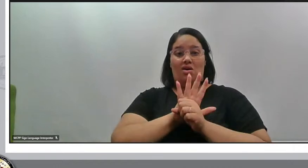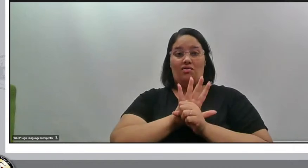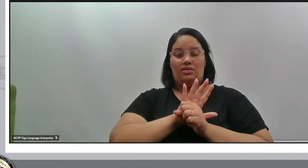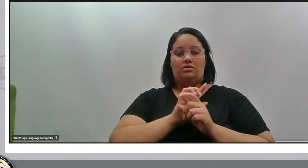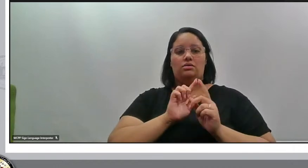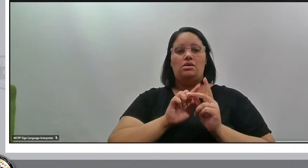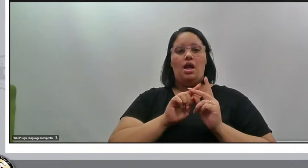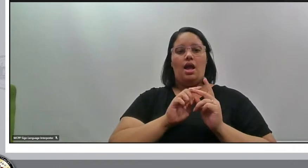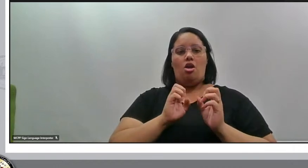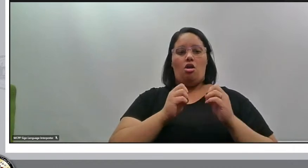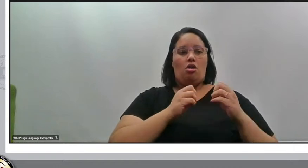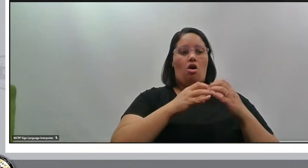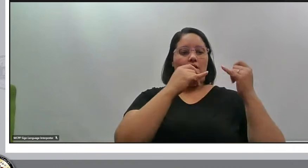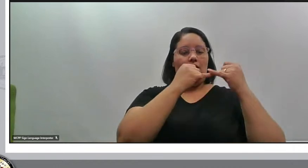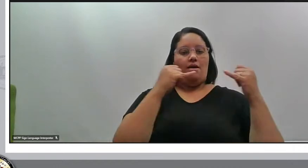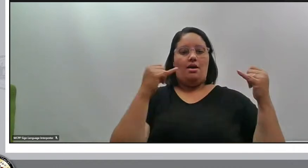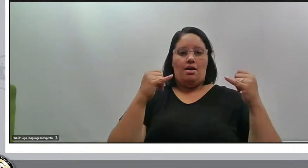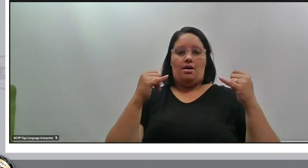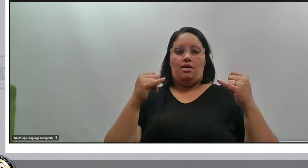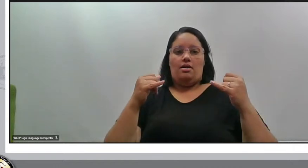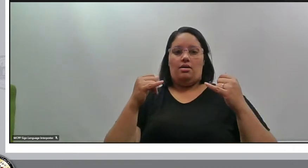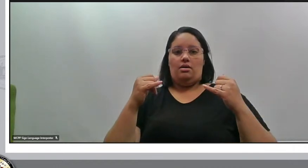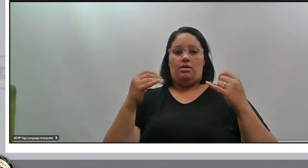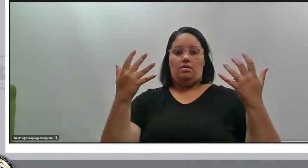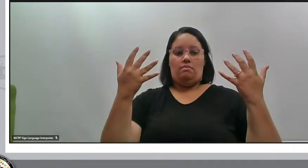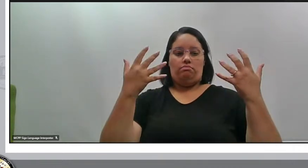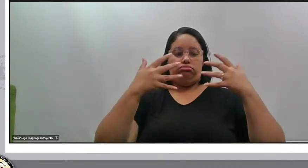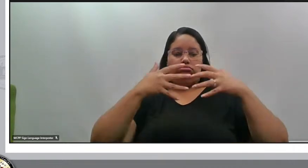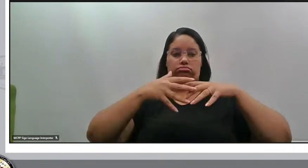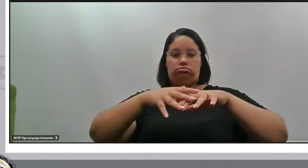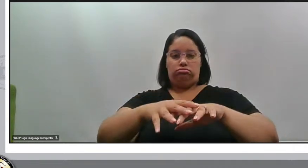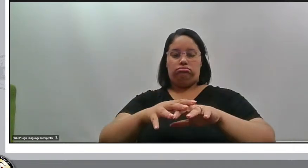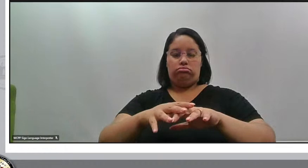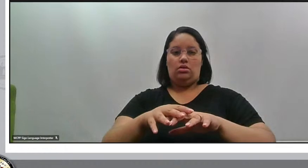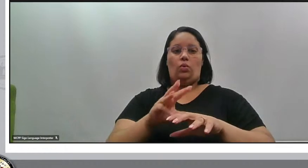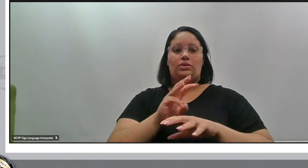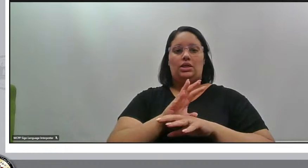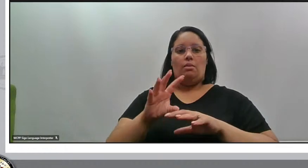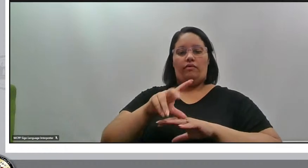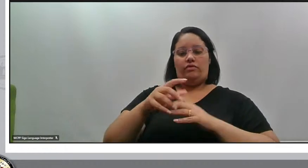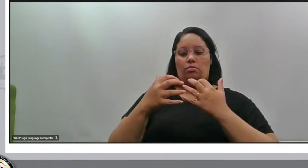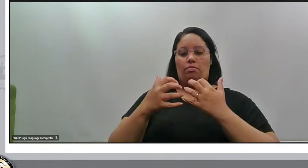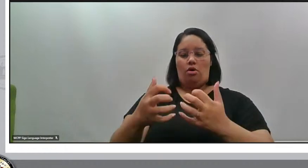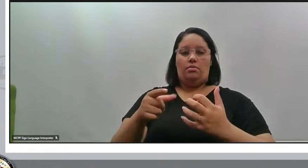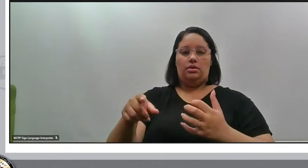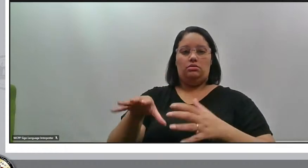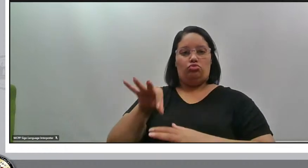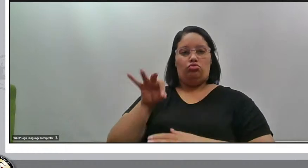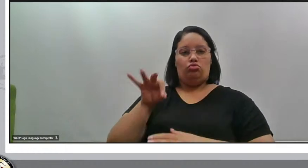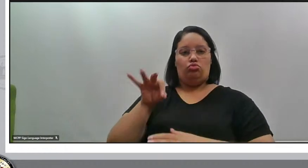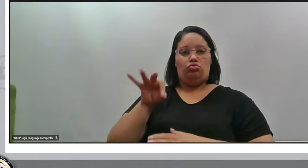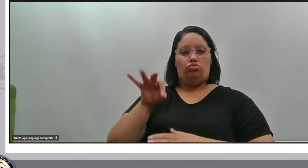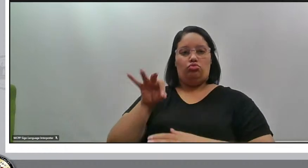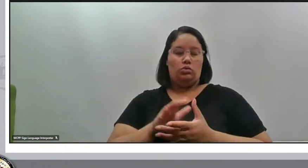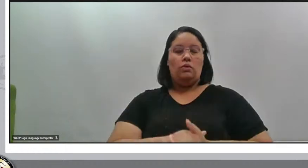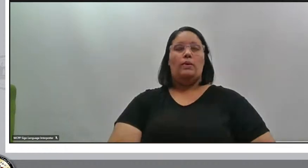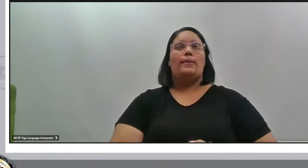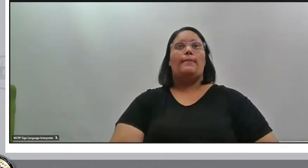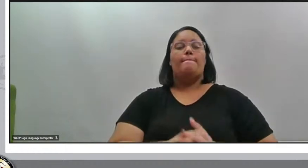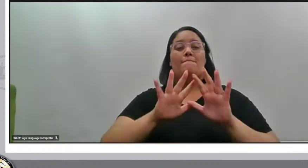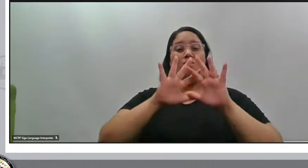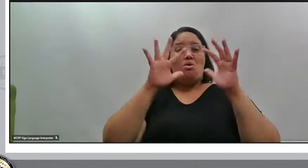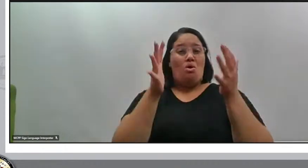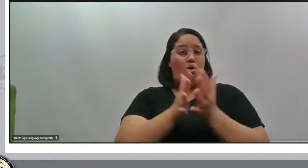hybrid model that the Western Cape Provincial Parliament has opted for, with this entire